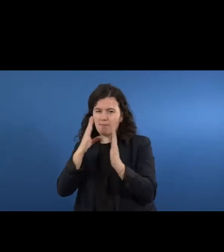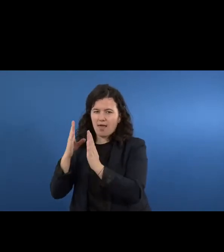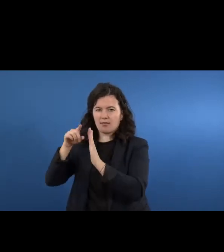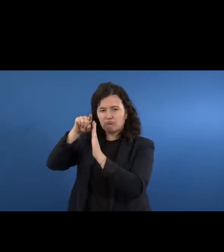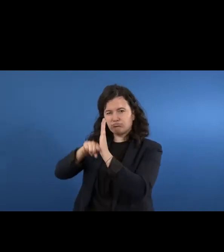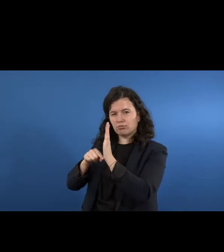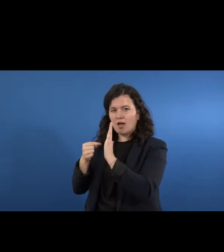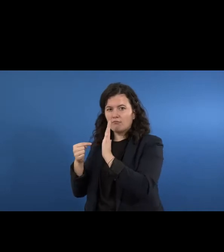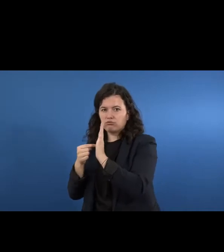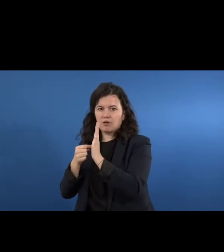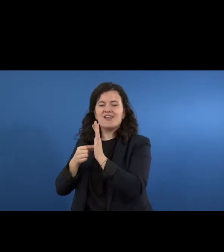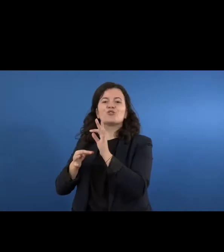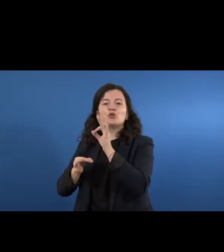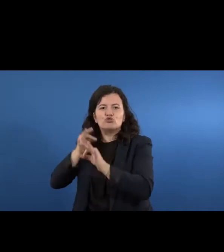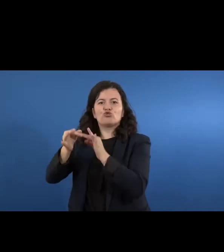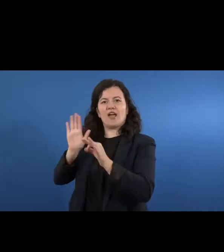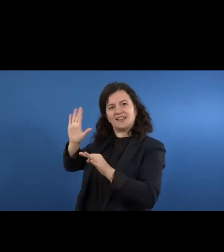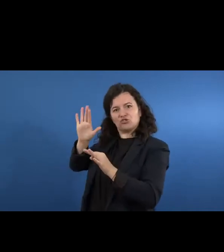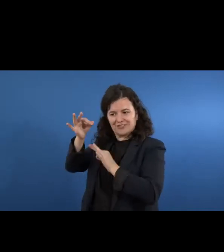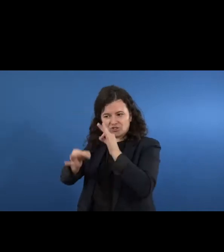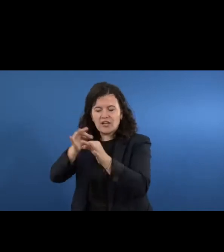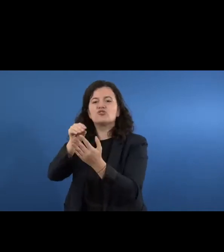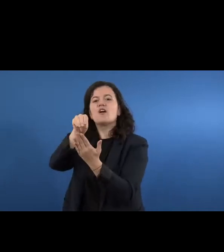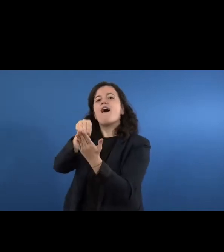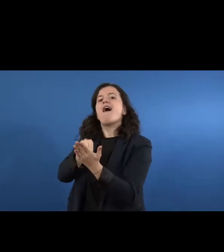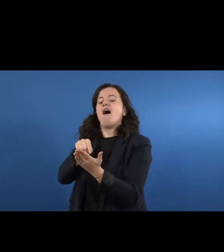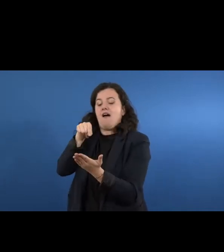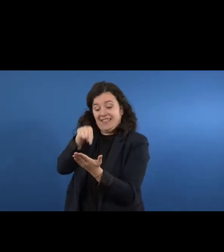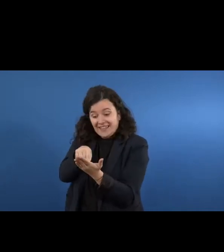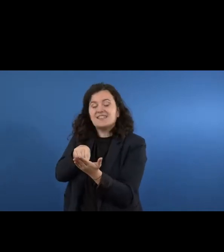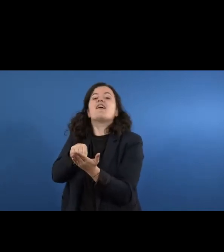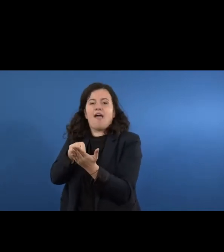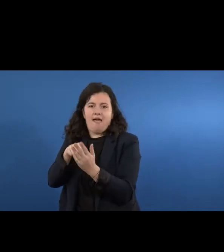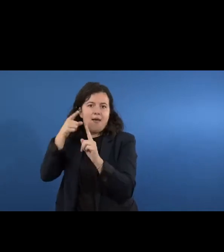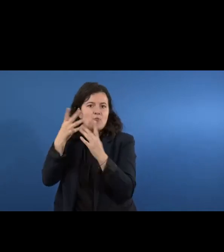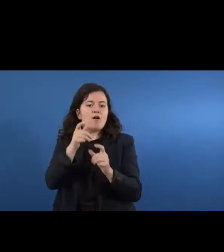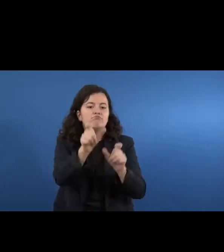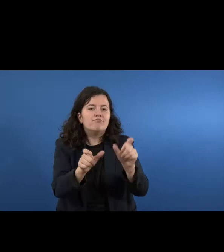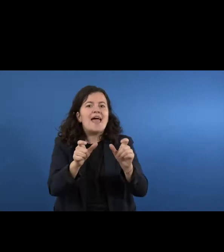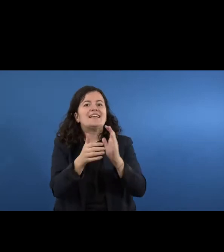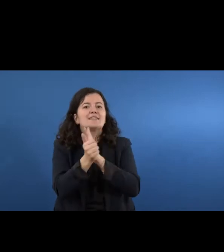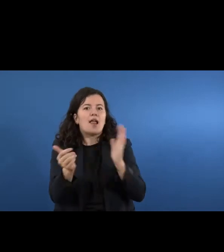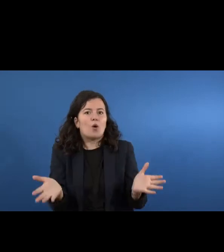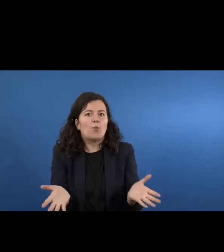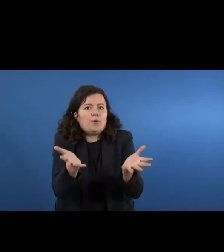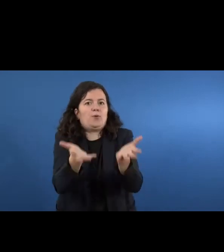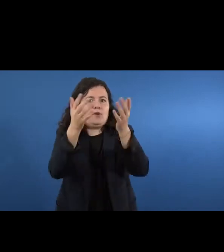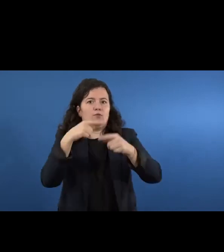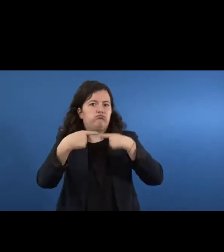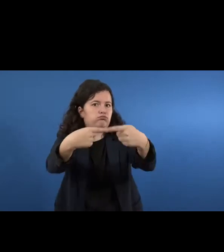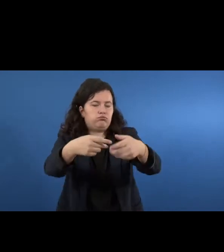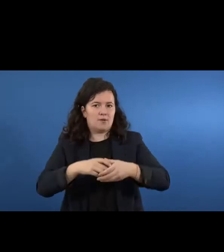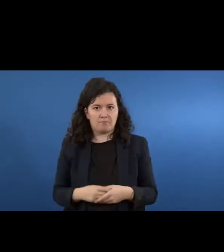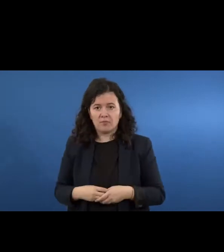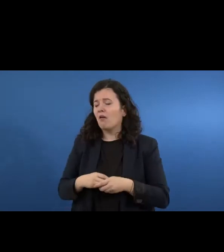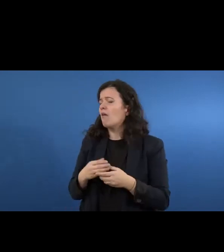has a strategic, if I can put it like that, focus on skills development needs. So among others, TED was implemented